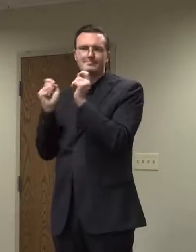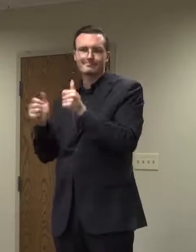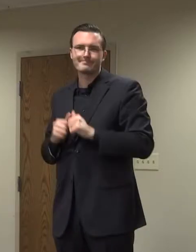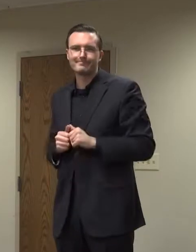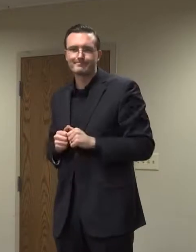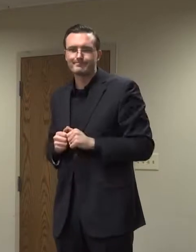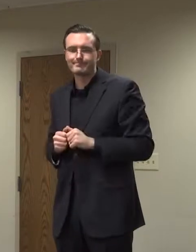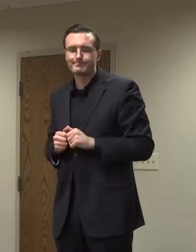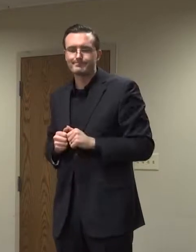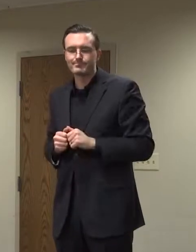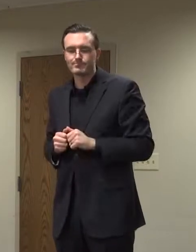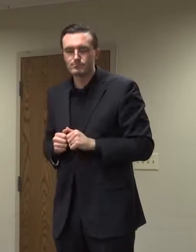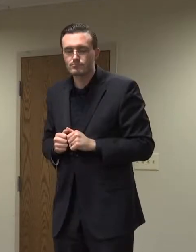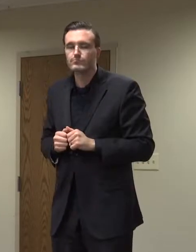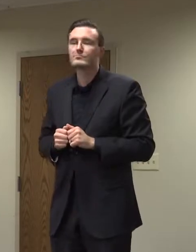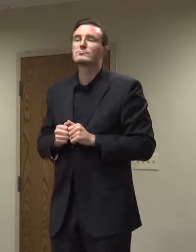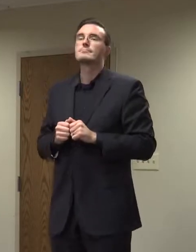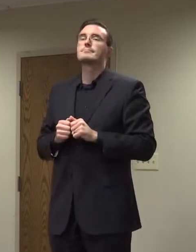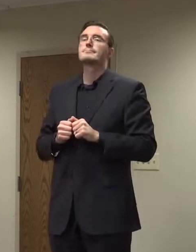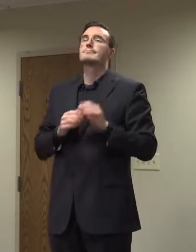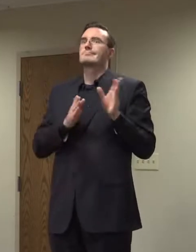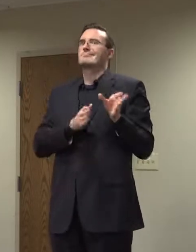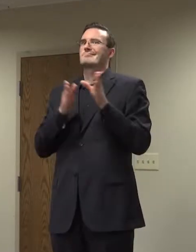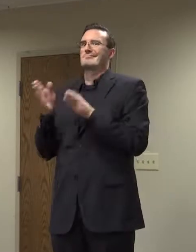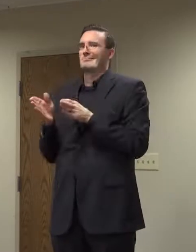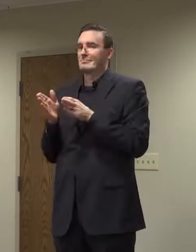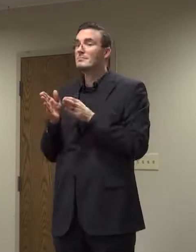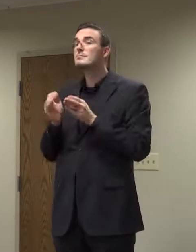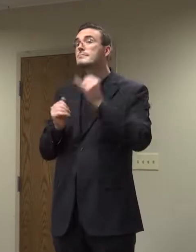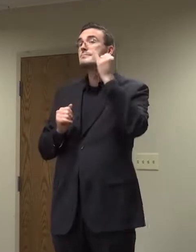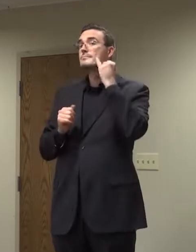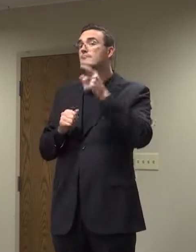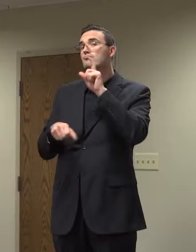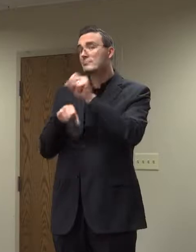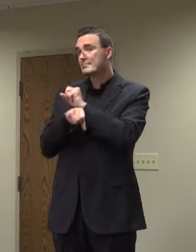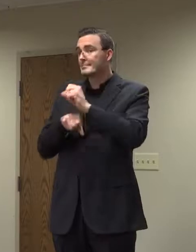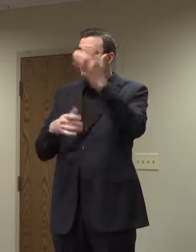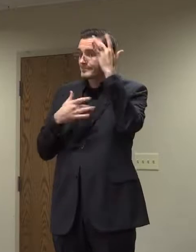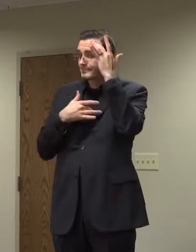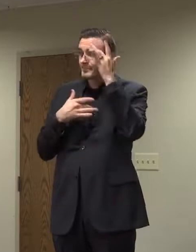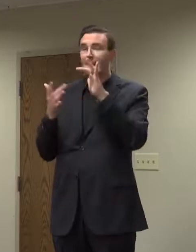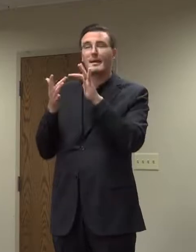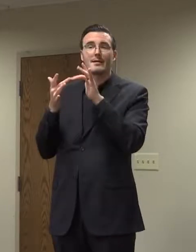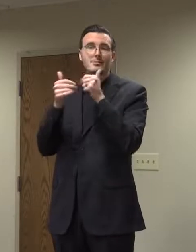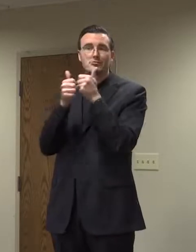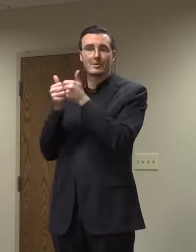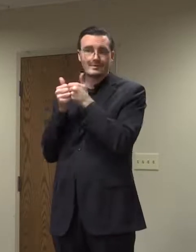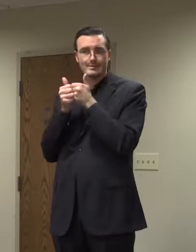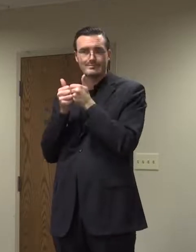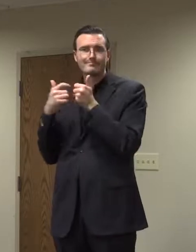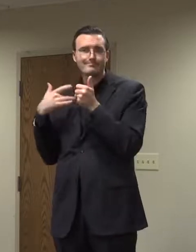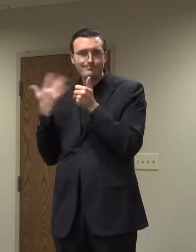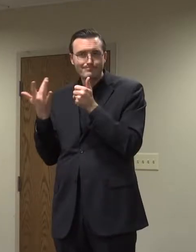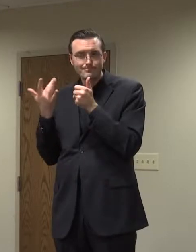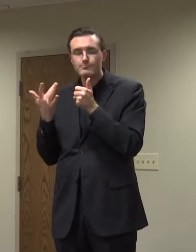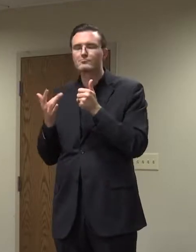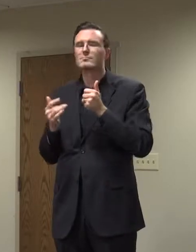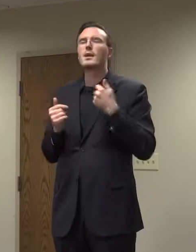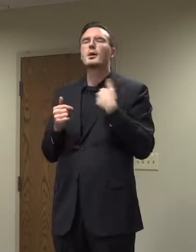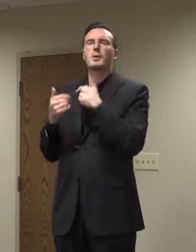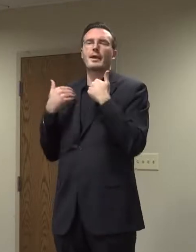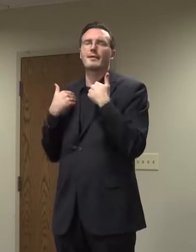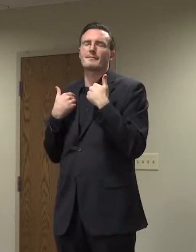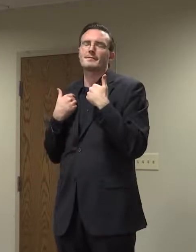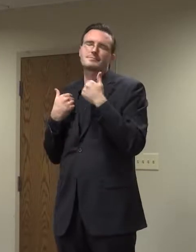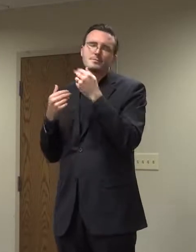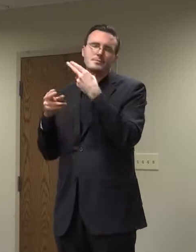me to the next step. If you're positive, case investors, contact tracing. So we've been looking at some of the data out of our, what we call the Salesforce